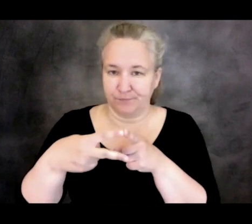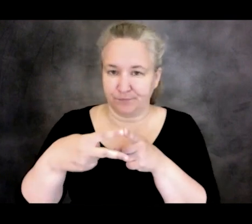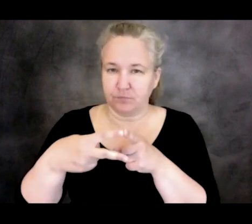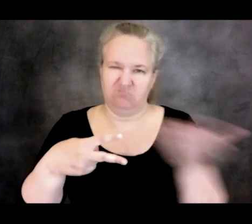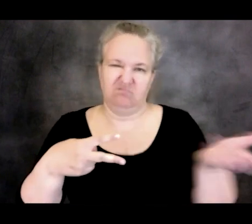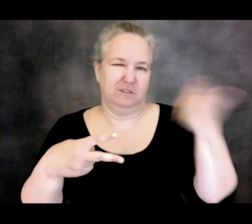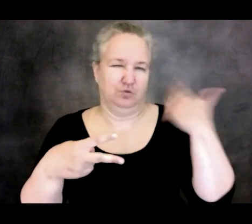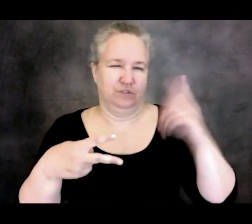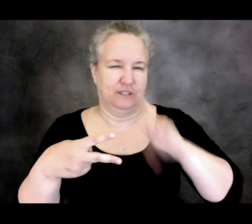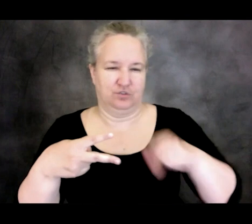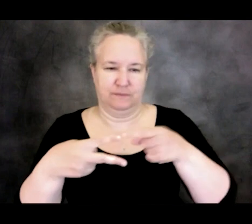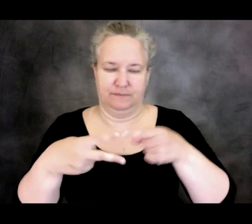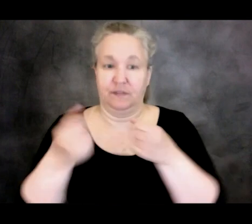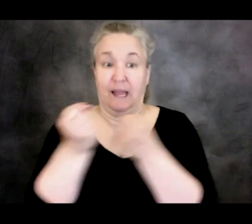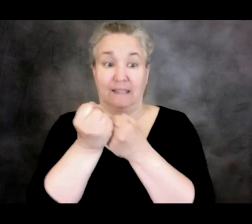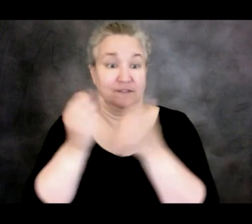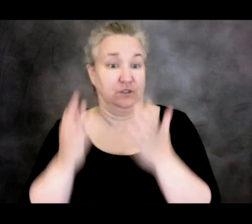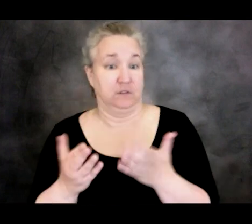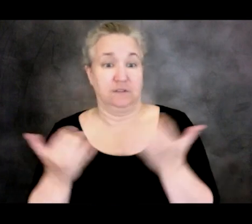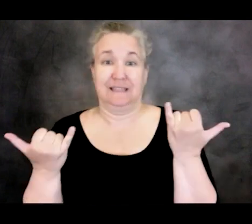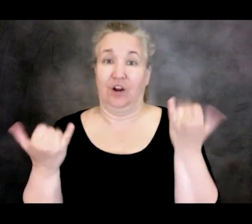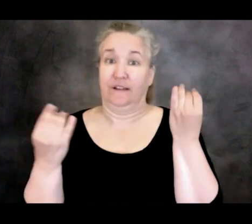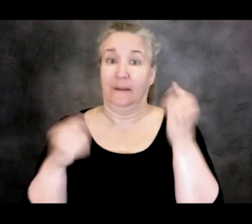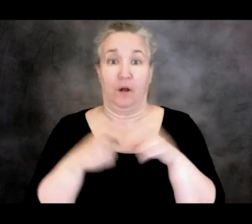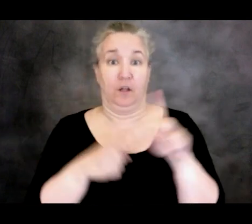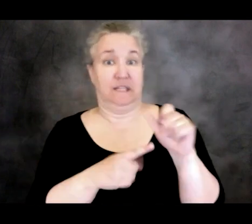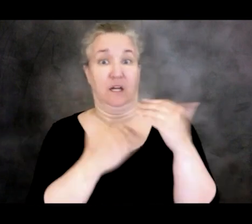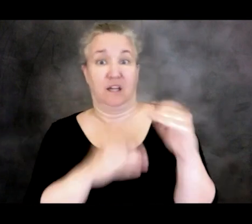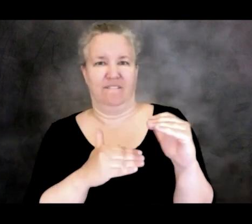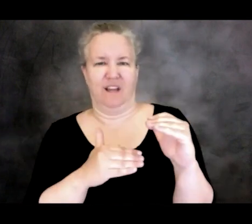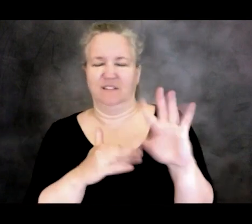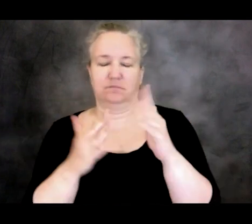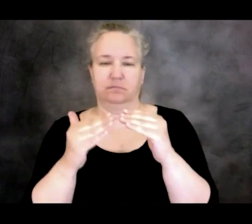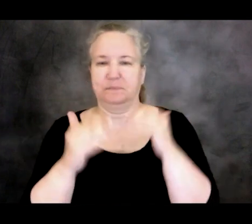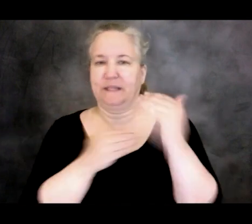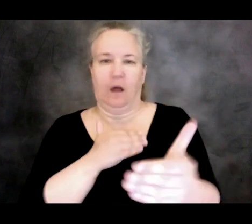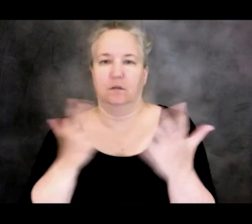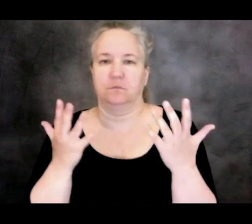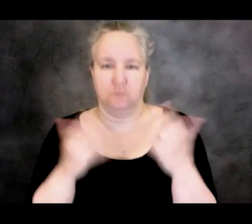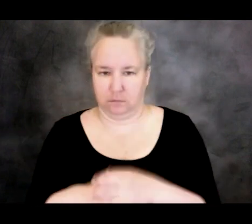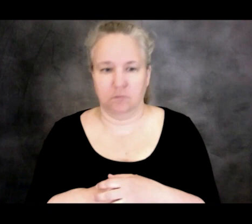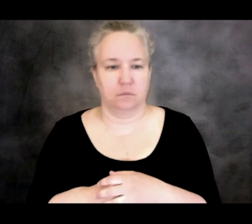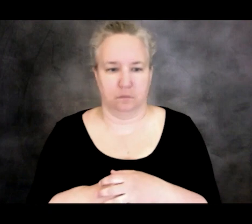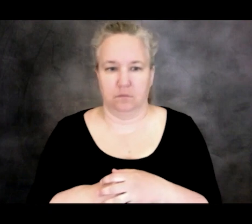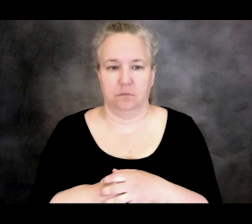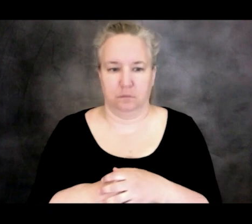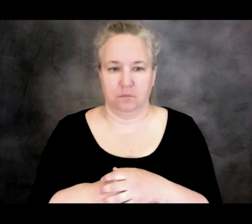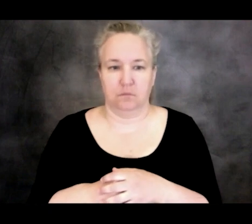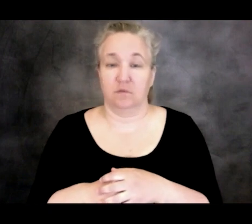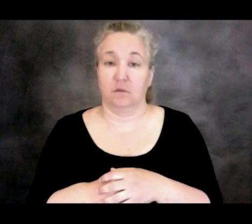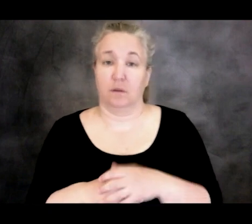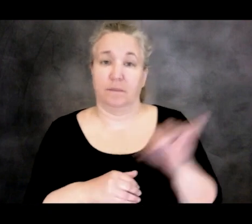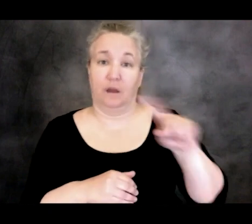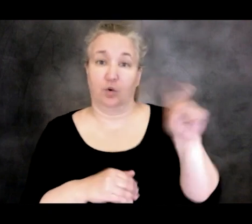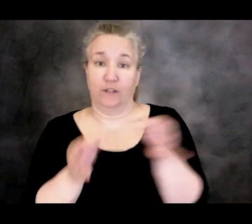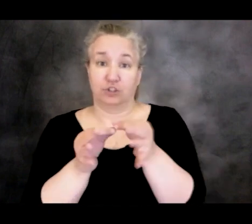that activists are now thinking beyond the confines of DACA, but this question